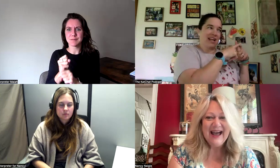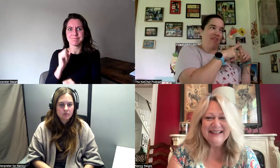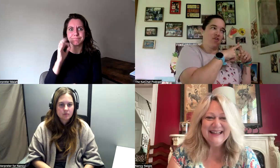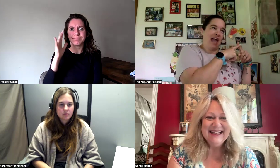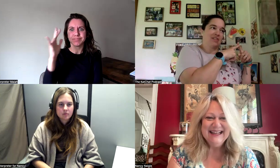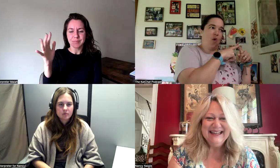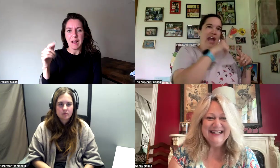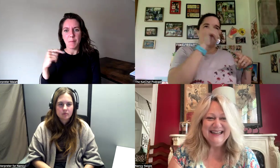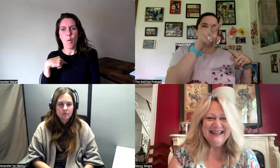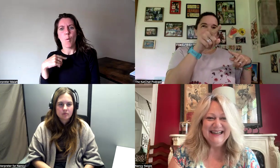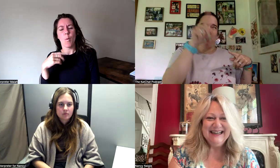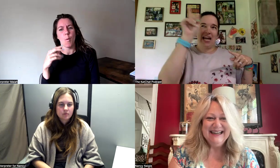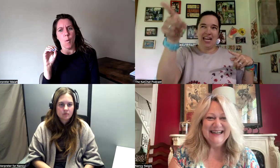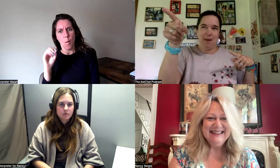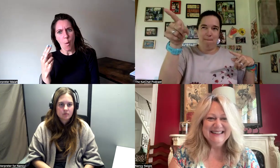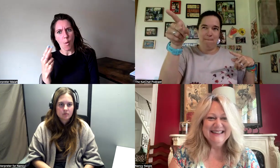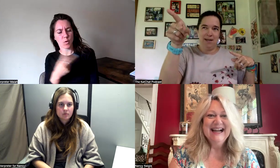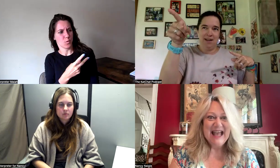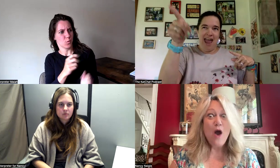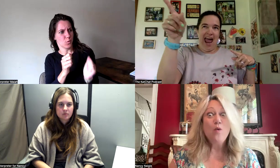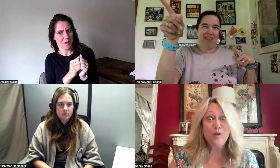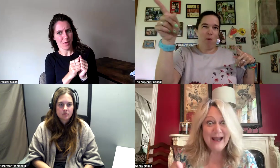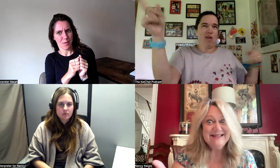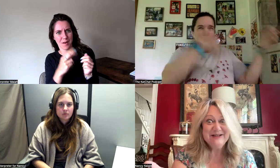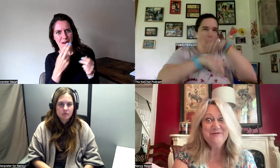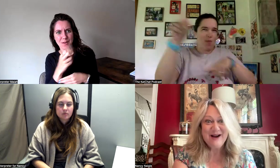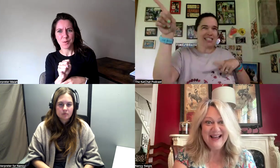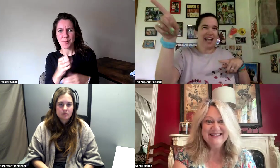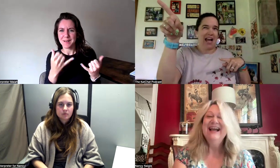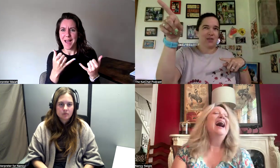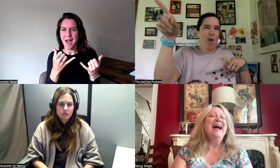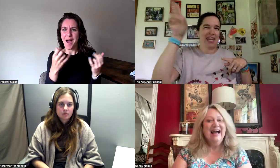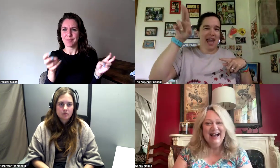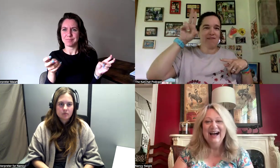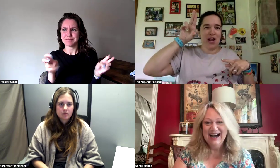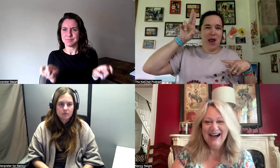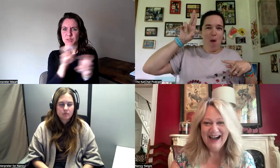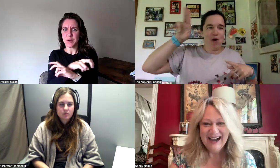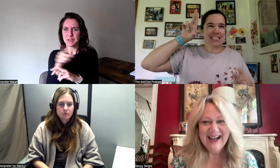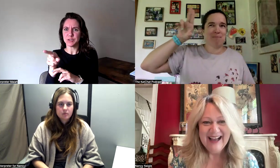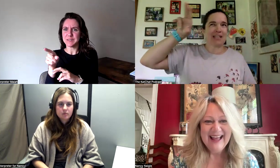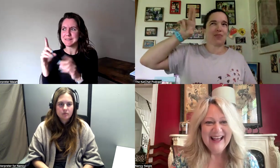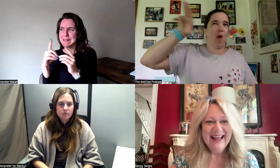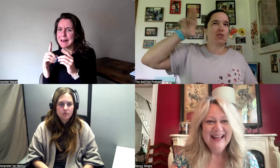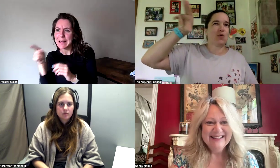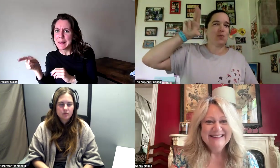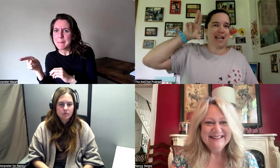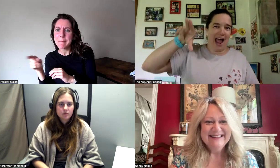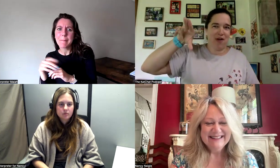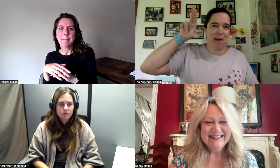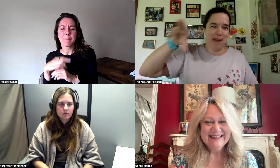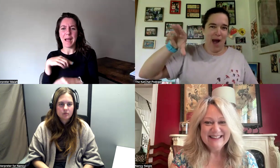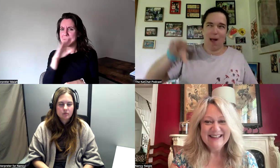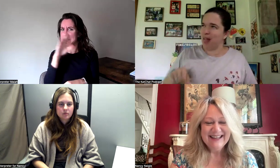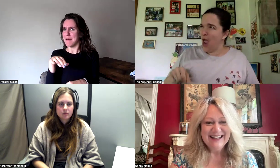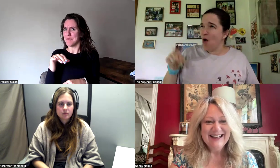they were together in high school, and now she with him. And Right. I Right. went to high school. I never would expect those two